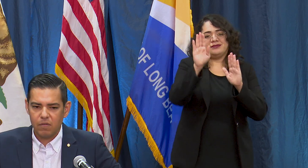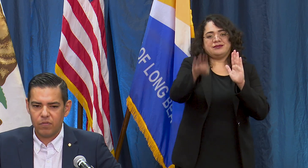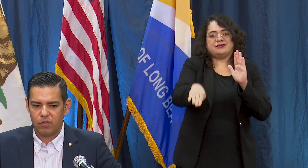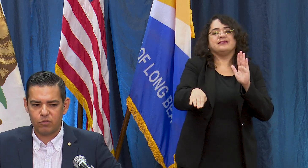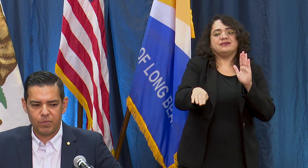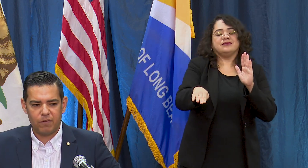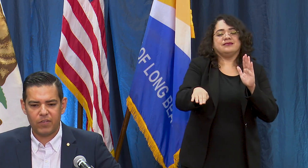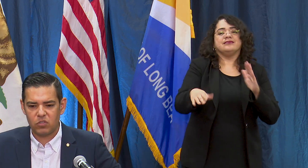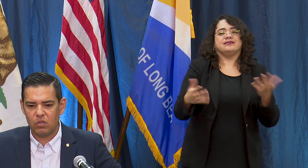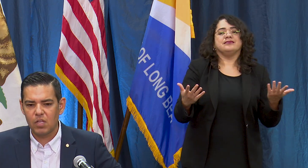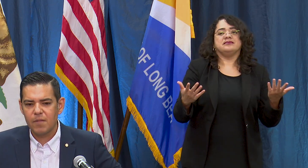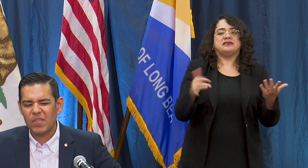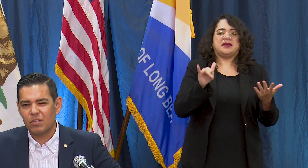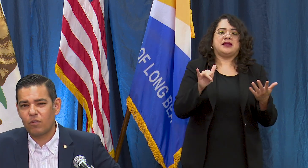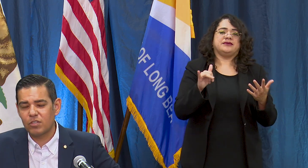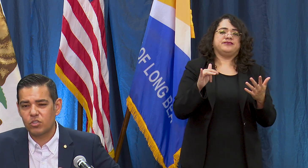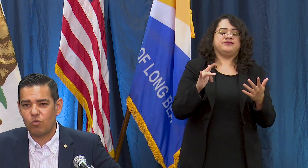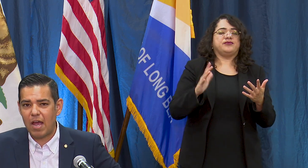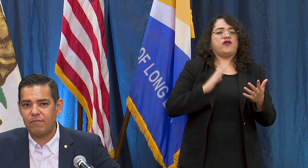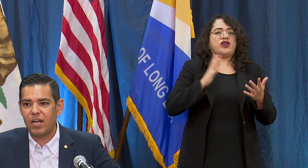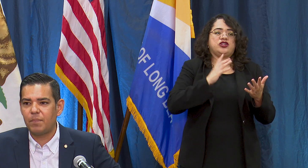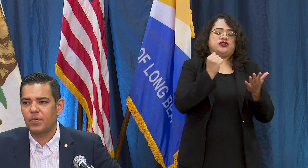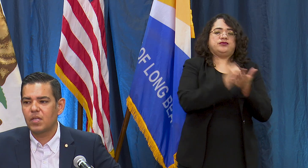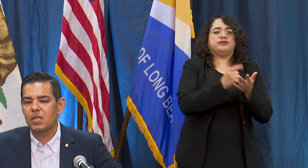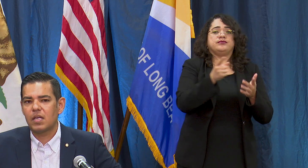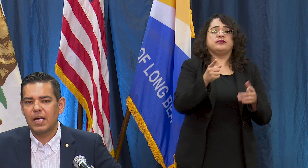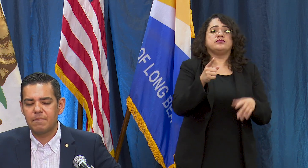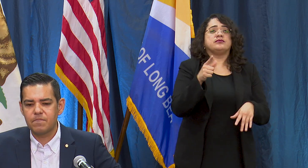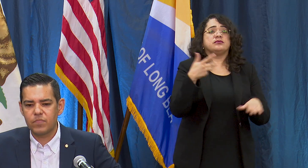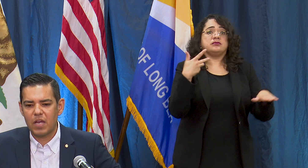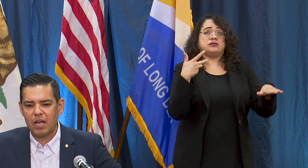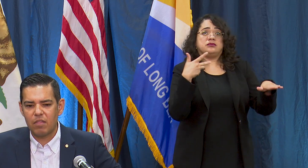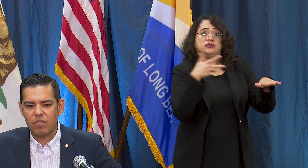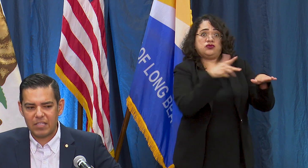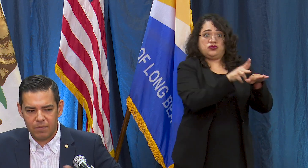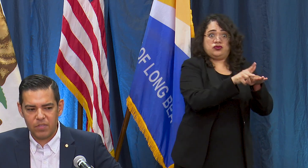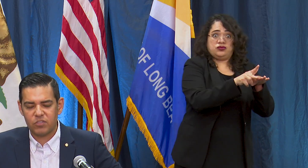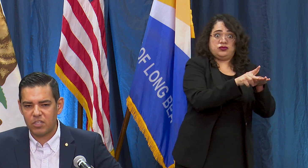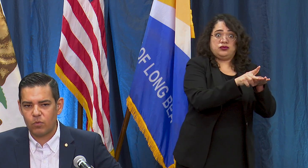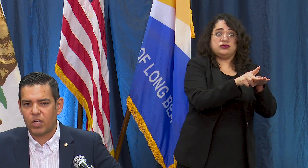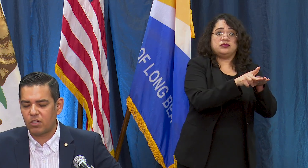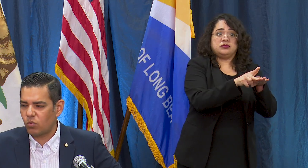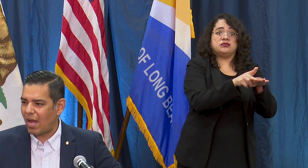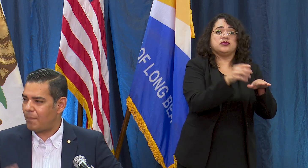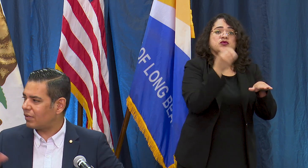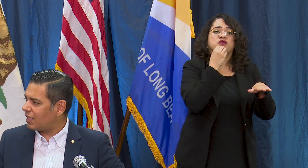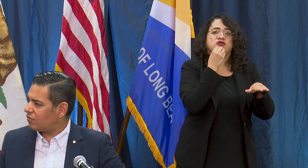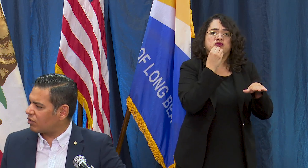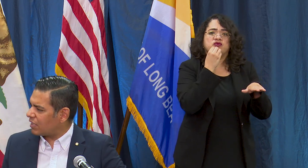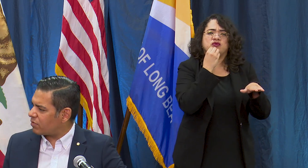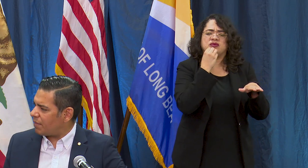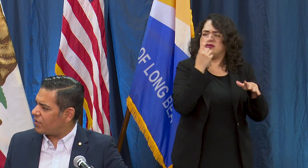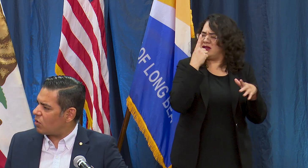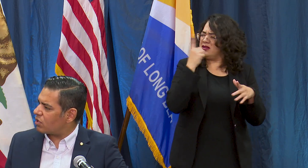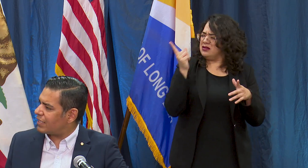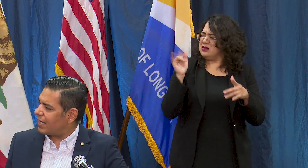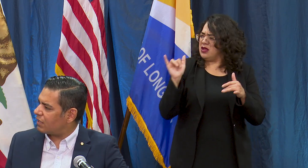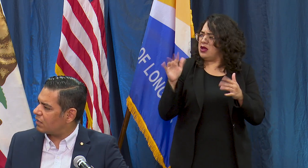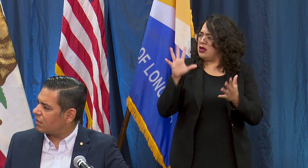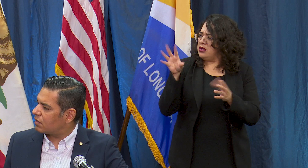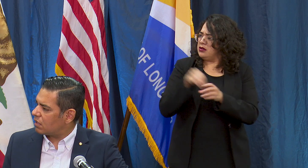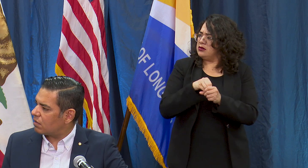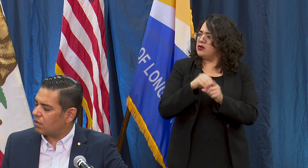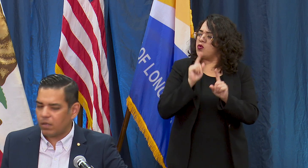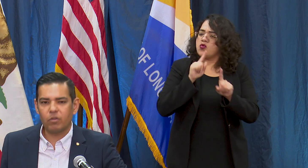that. So those will be official. And as far as drive up, that's something the city's been working on as well. I believe, Dr. Davis, will that be in the order